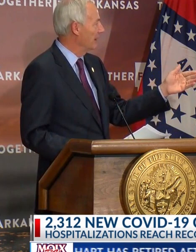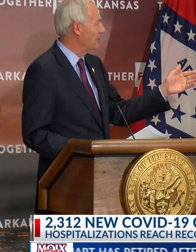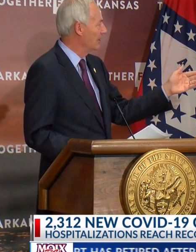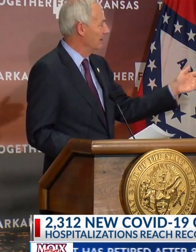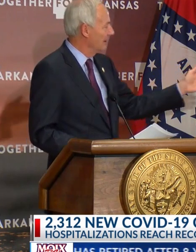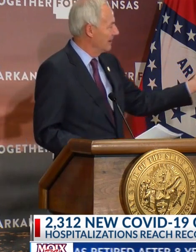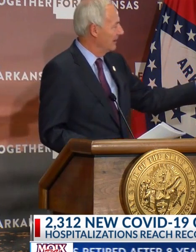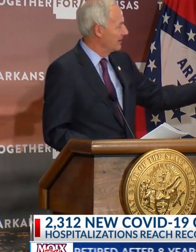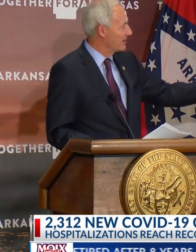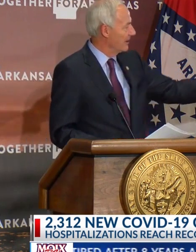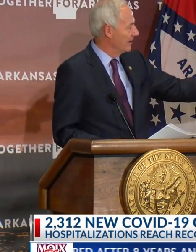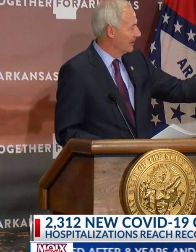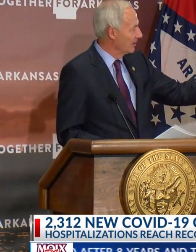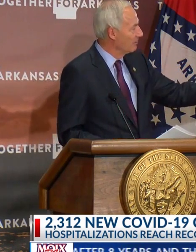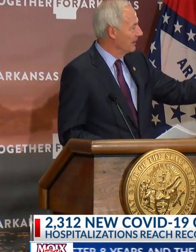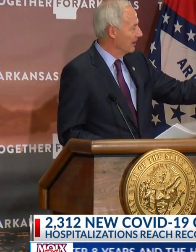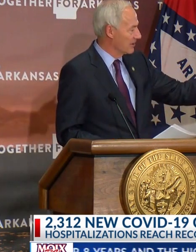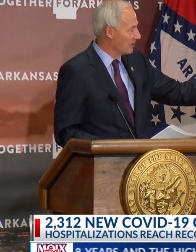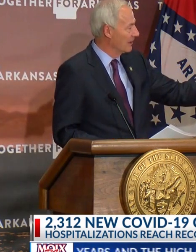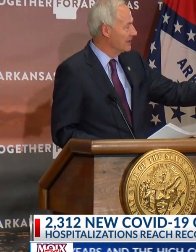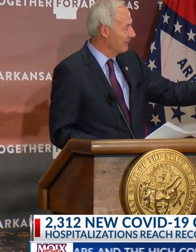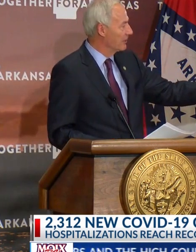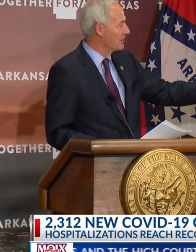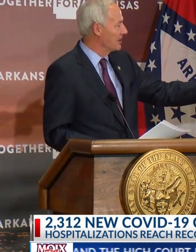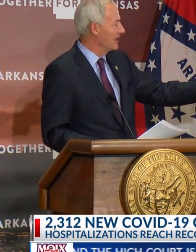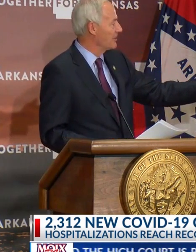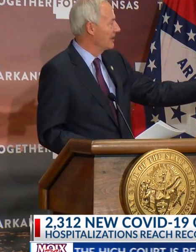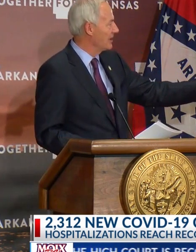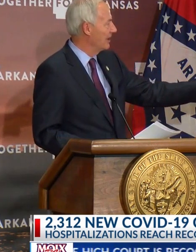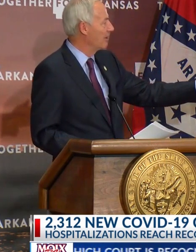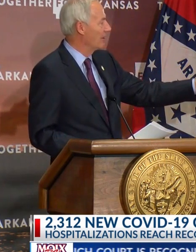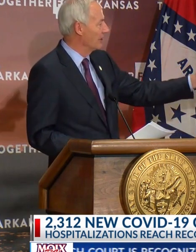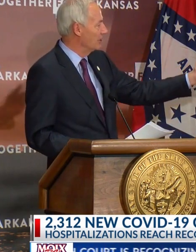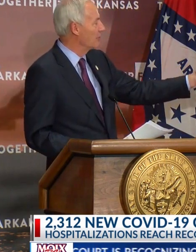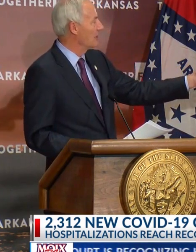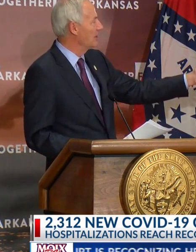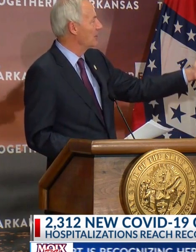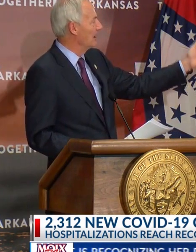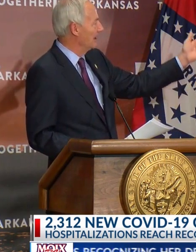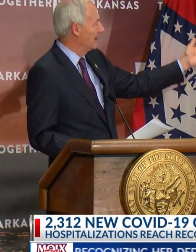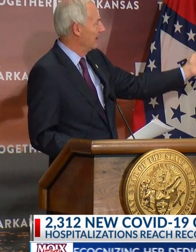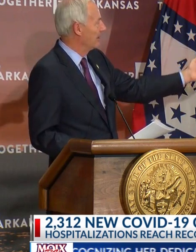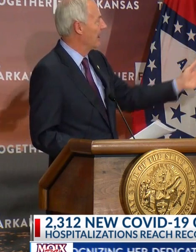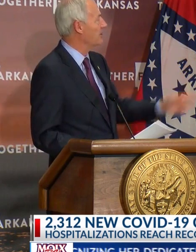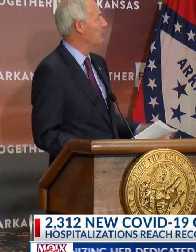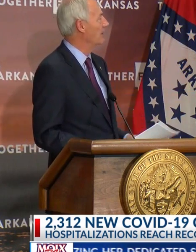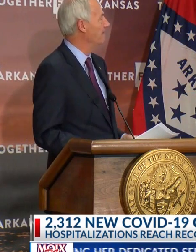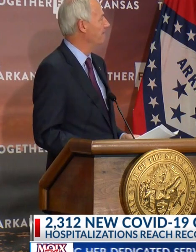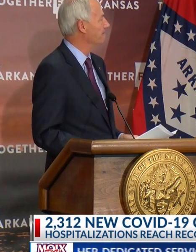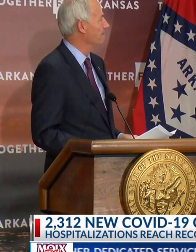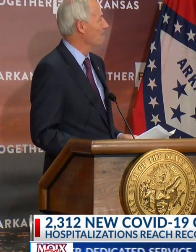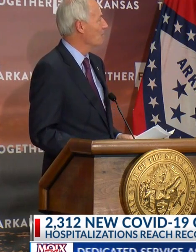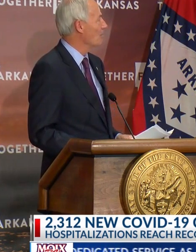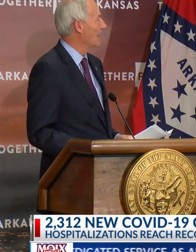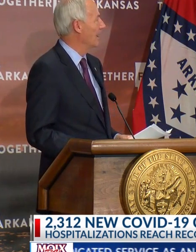metro region is a little bit, certainly different statistics here on the usage. The next